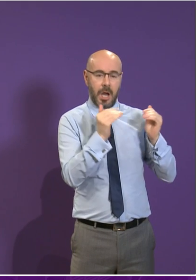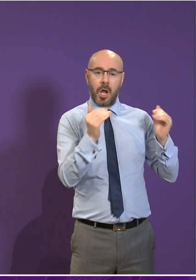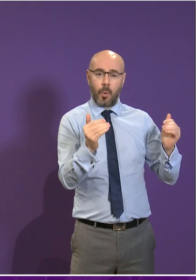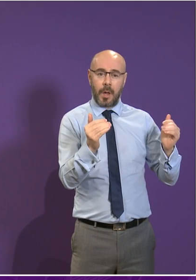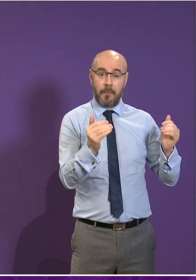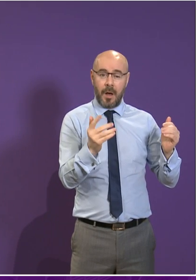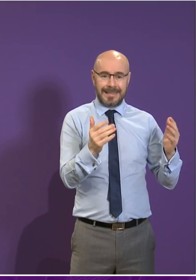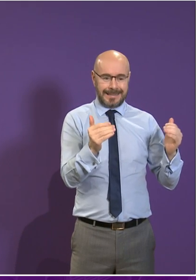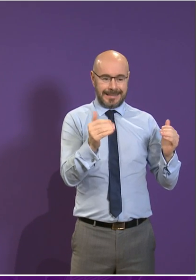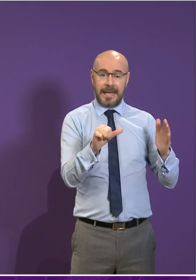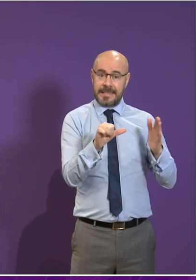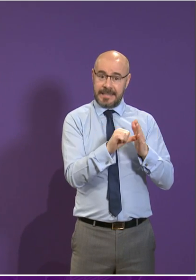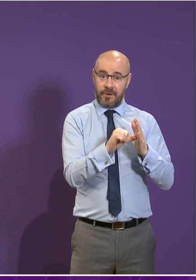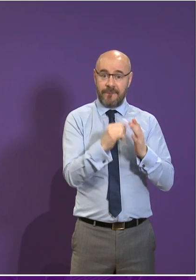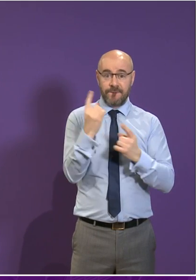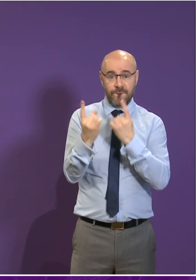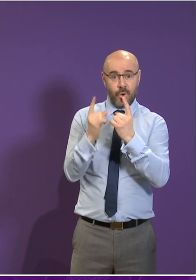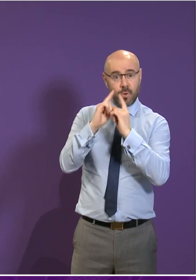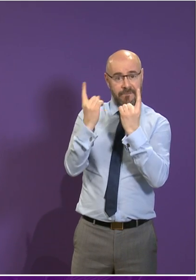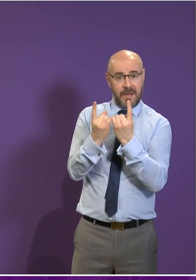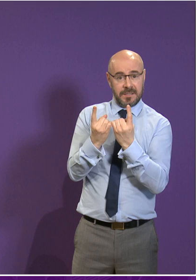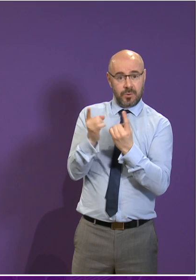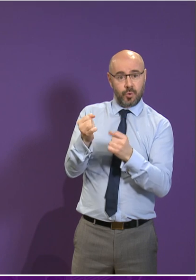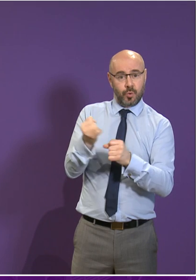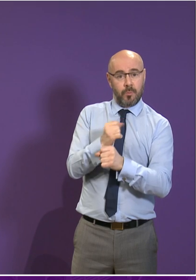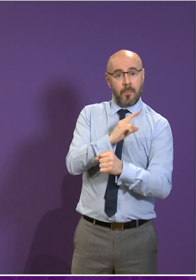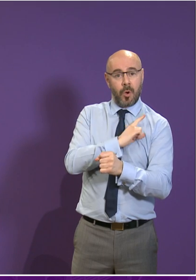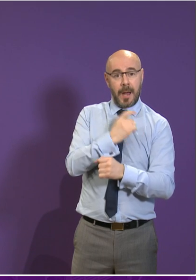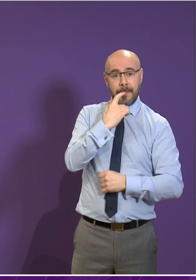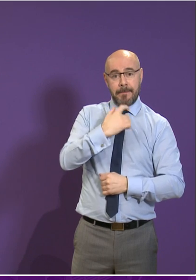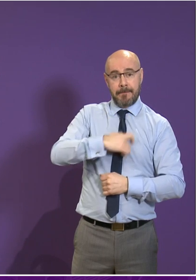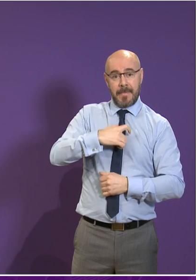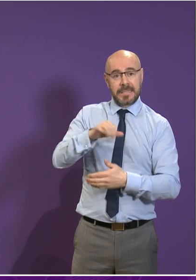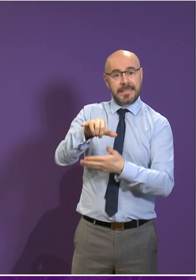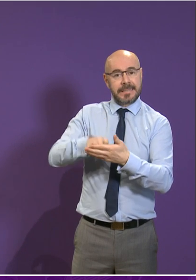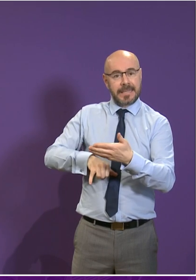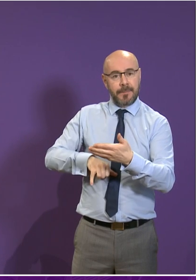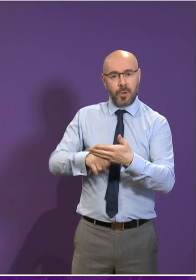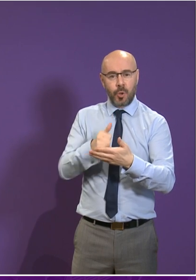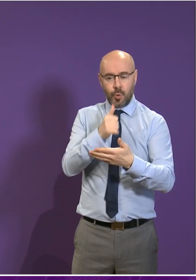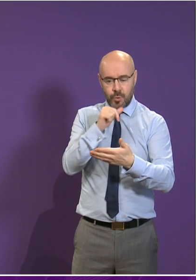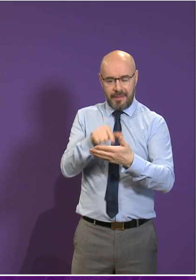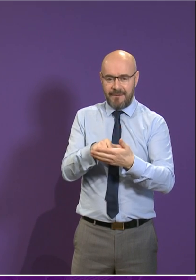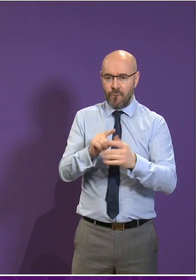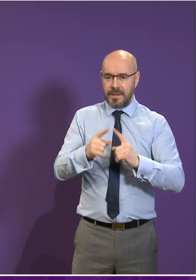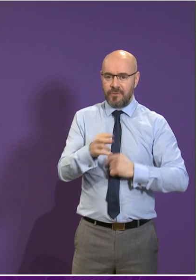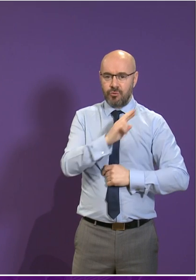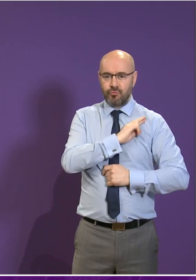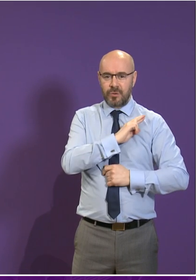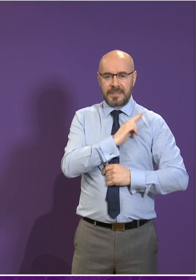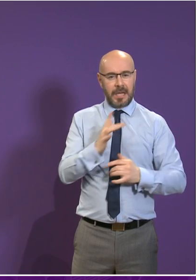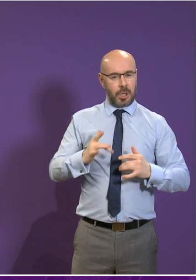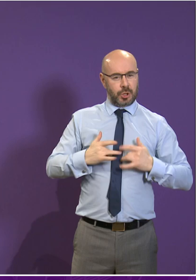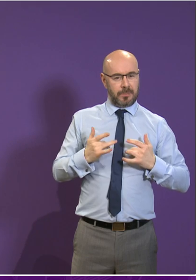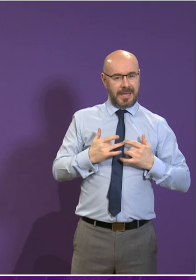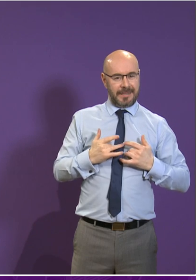range. And it's a very difficult thing for universities as well, because the personal statements are used in so many different ways, and it's quite subjective in its